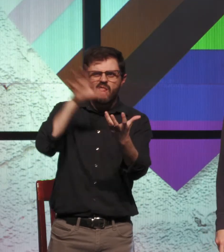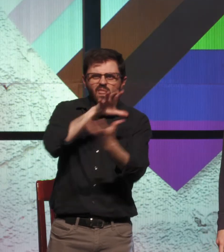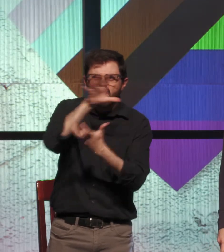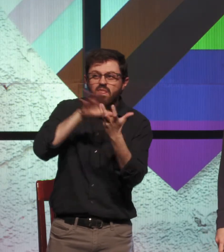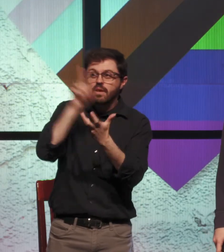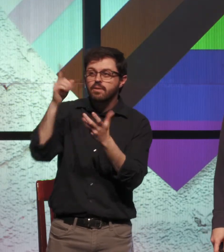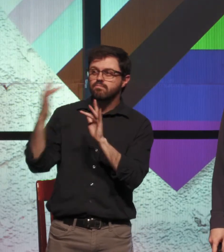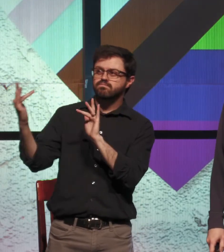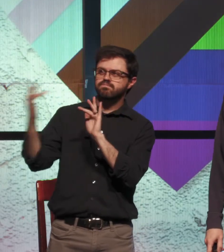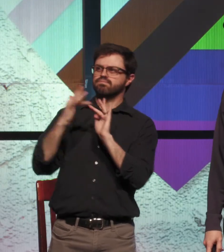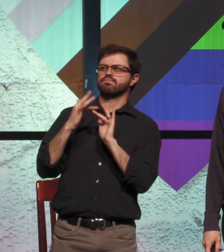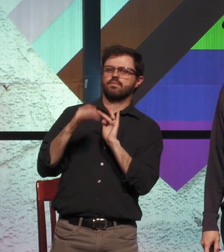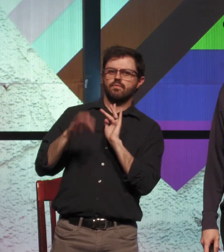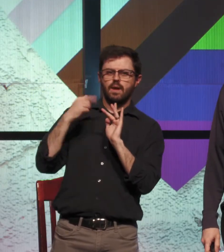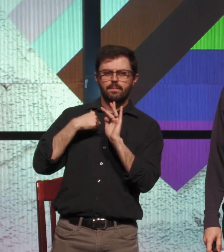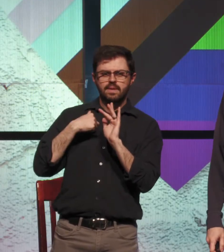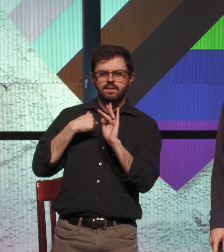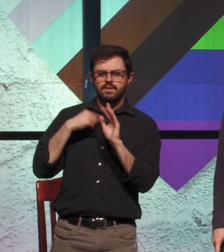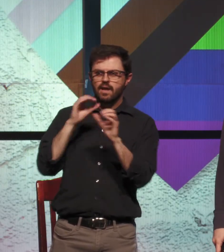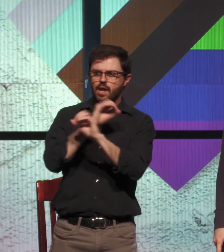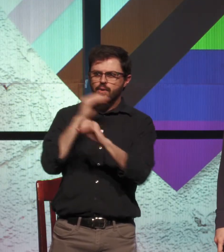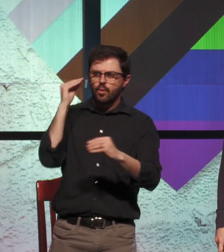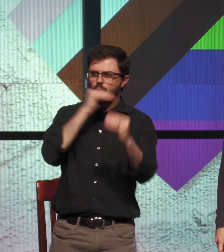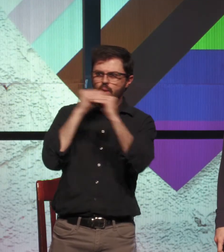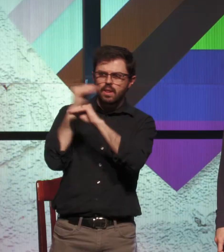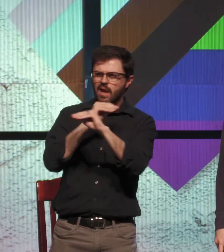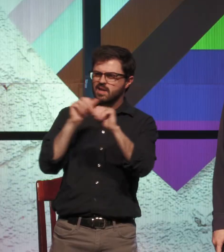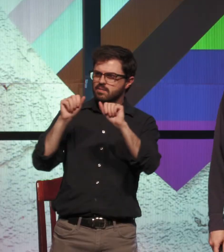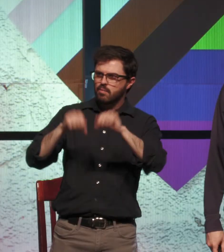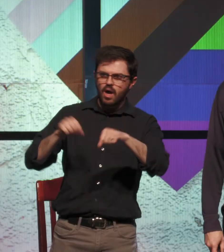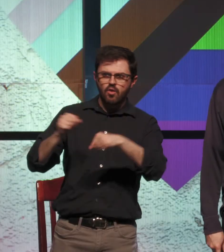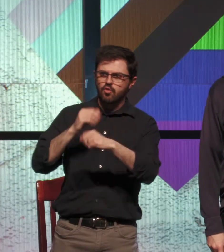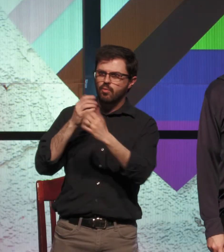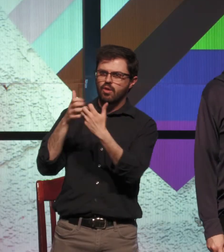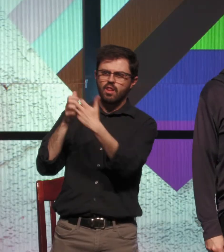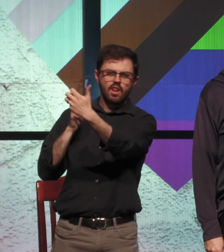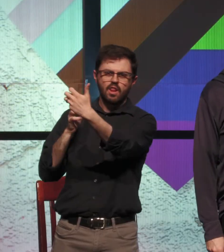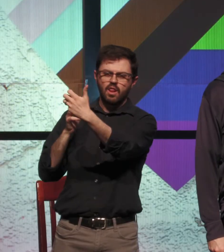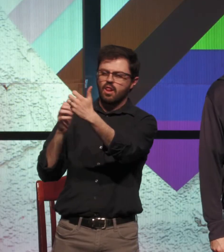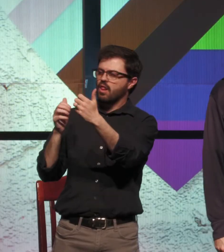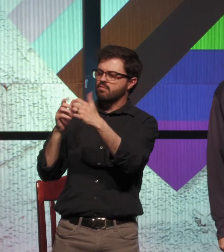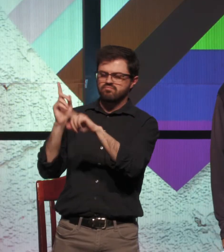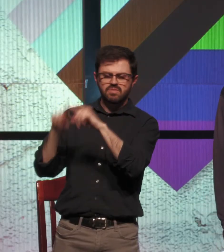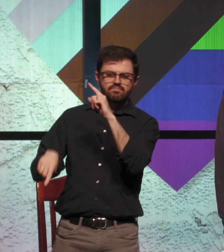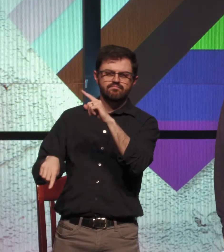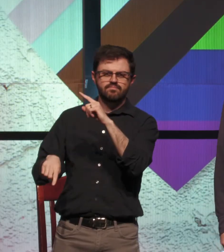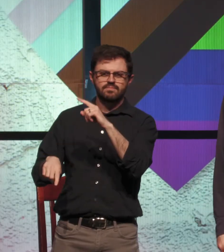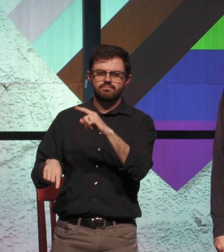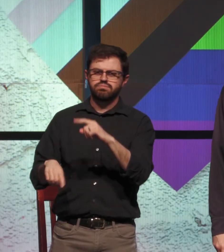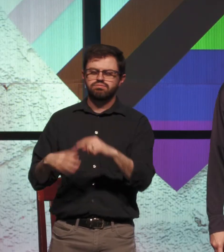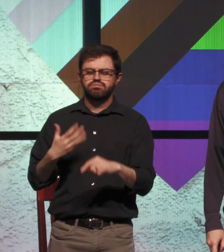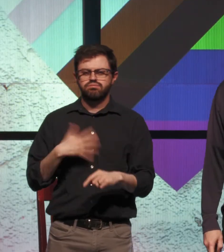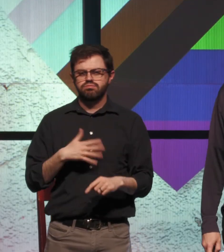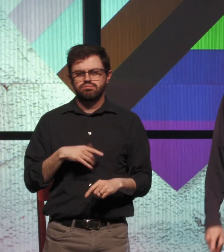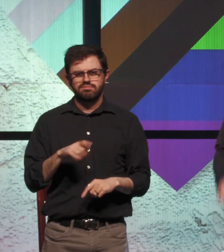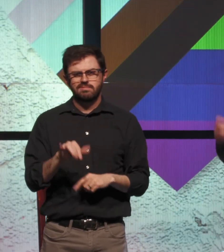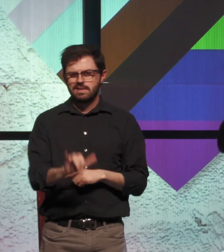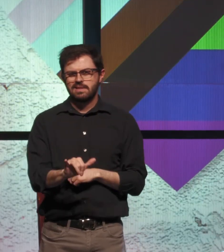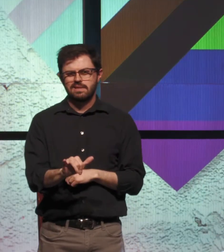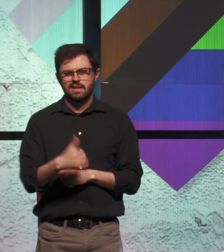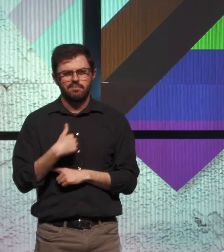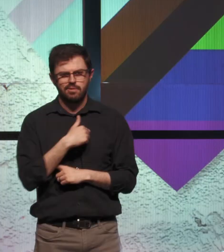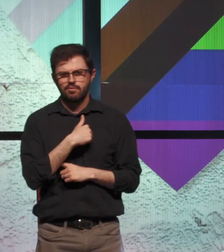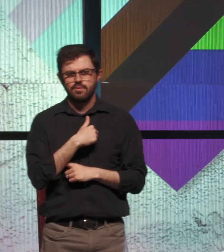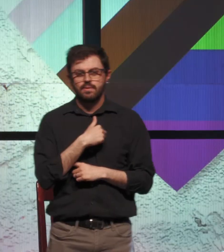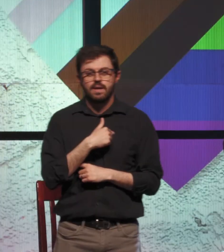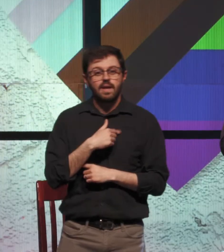untruths can separate us. Gosh, we need that. That no amount of untruths can separate. And this song